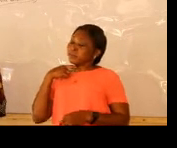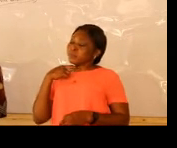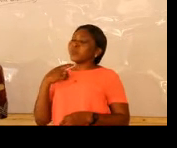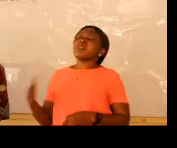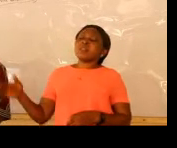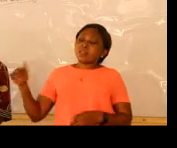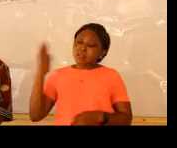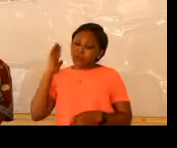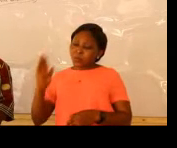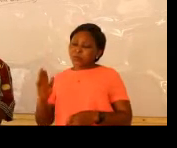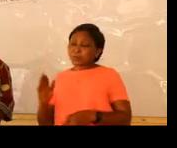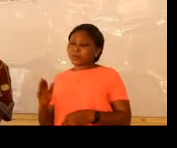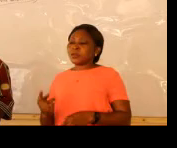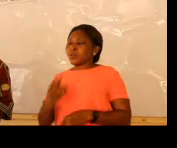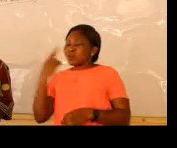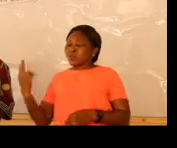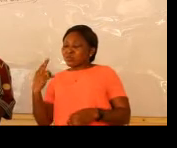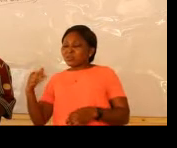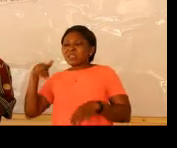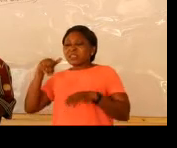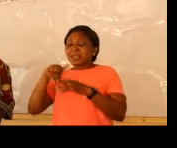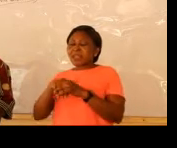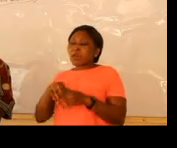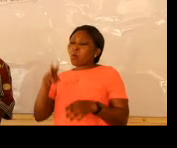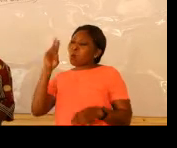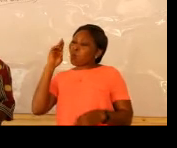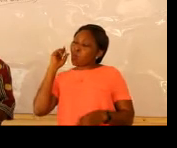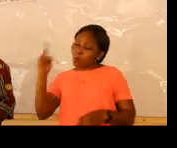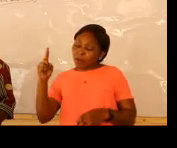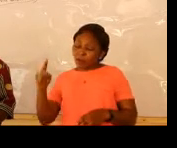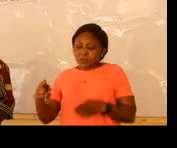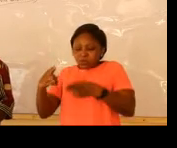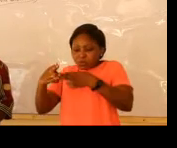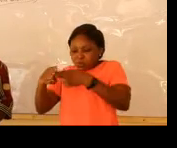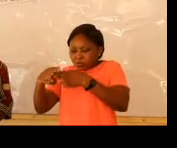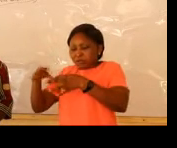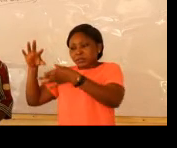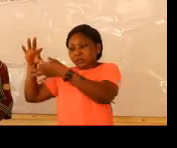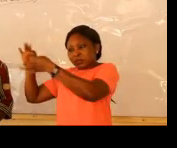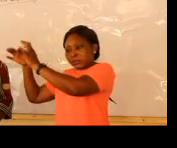They will use in one short sentence,